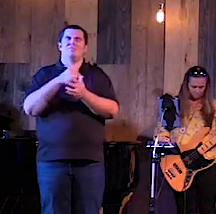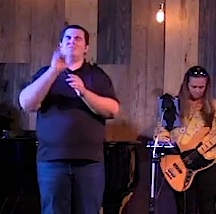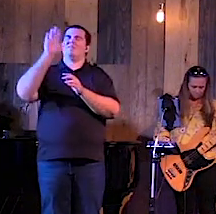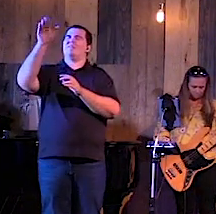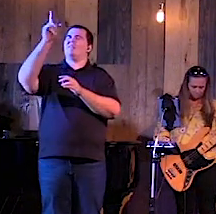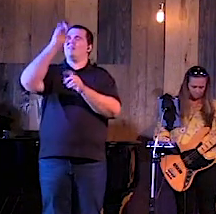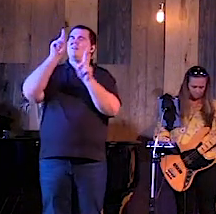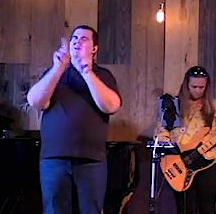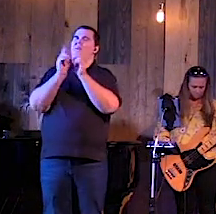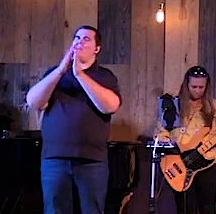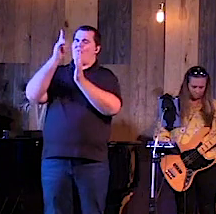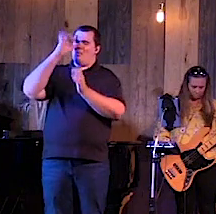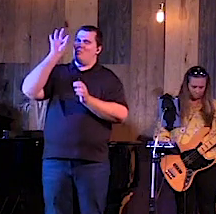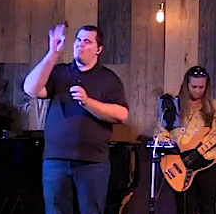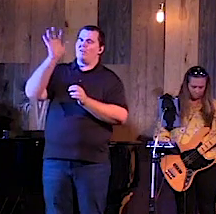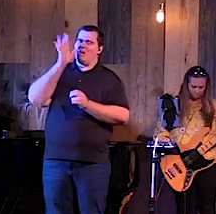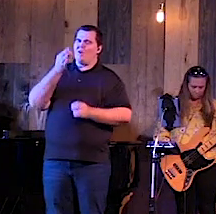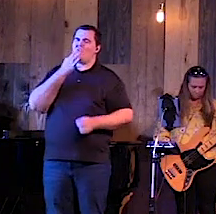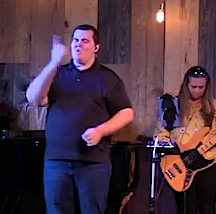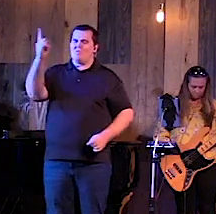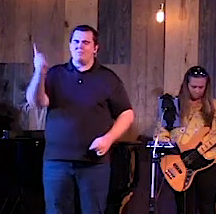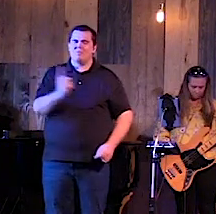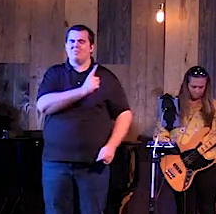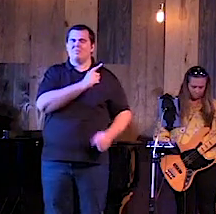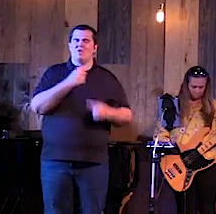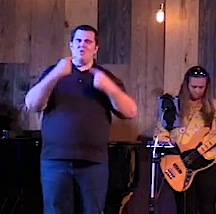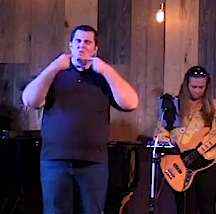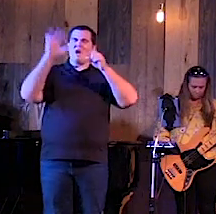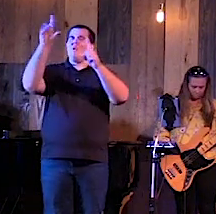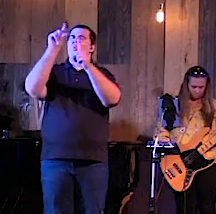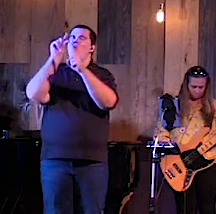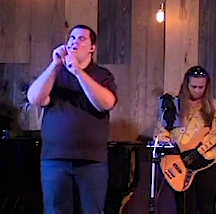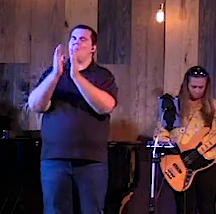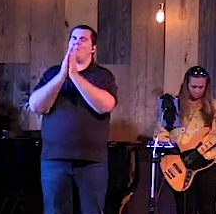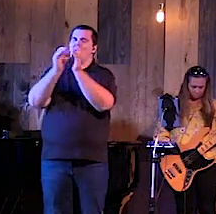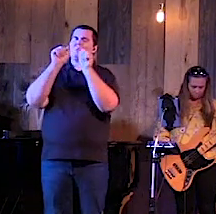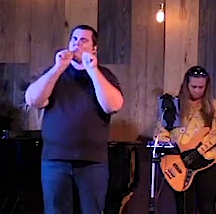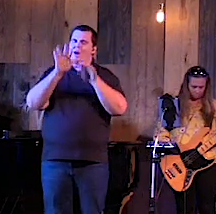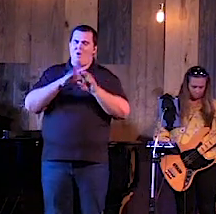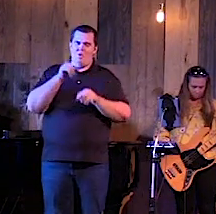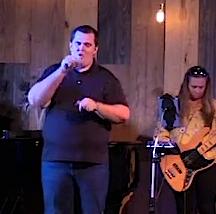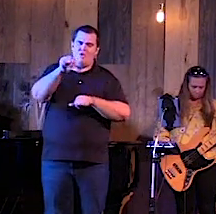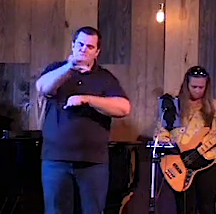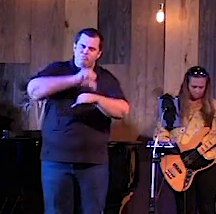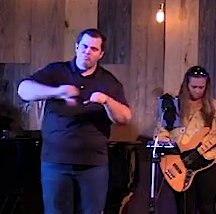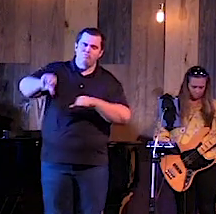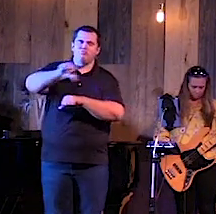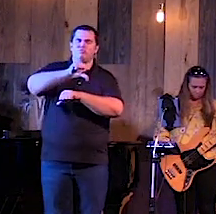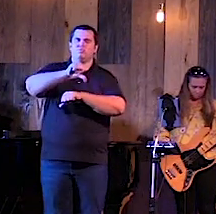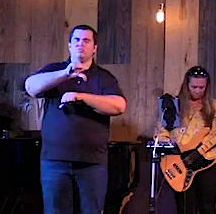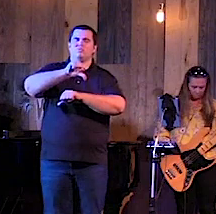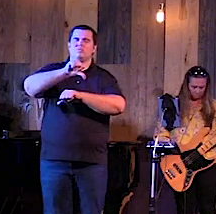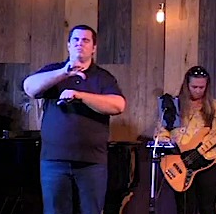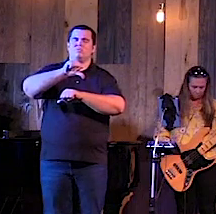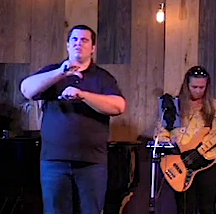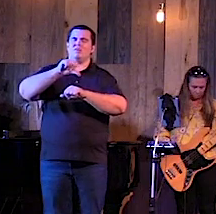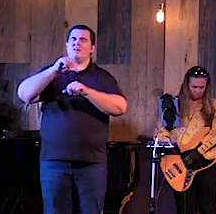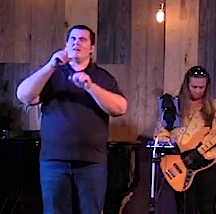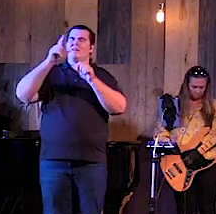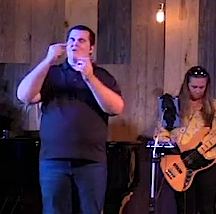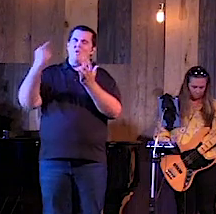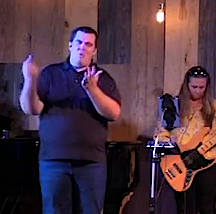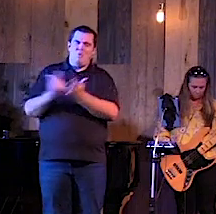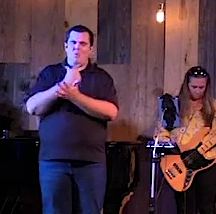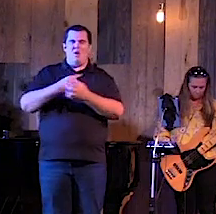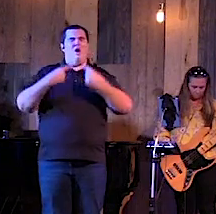we pray for our pastor as he will come in a little bit to bring your word. We pray your blessings on him. We pray your anointing over him. Father, may the